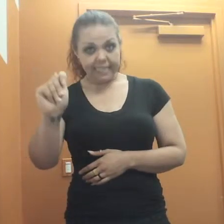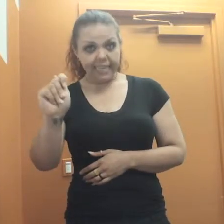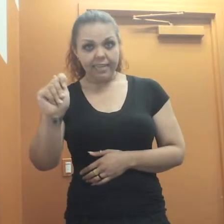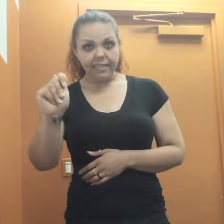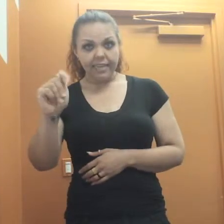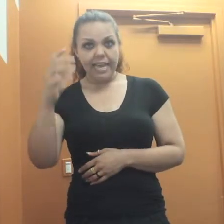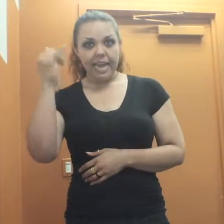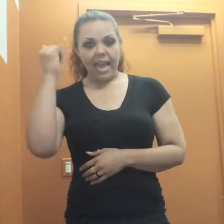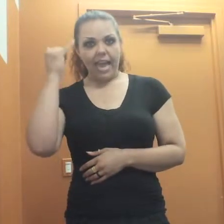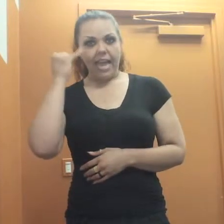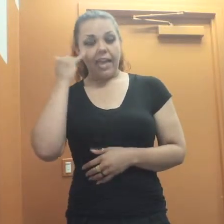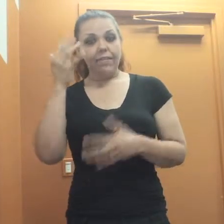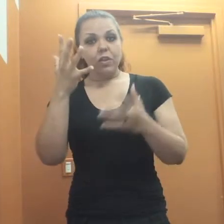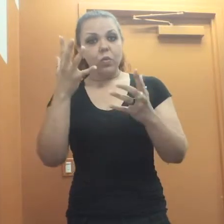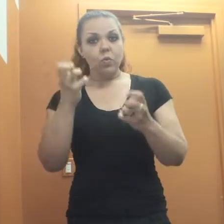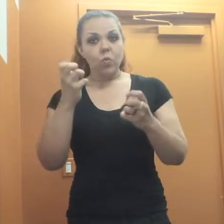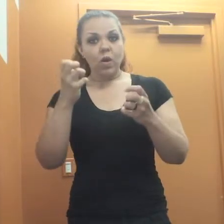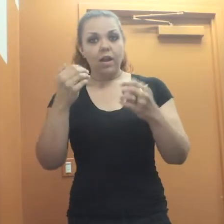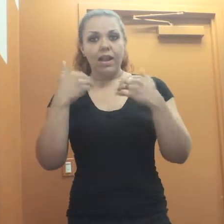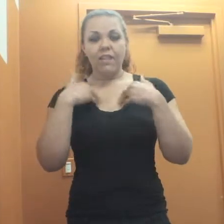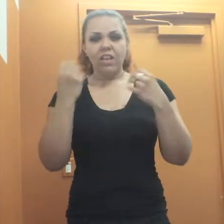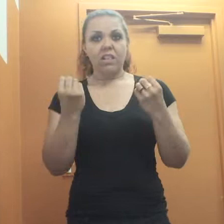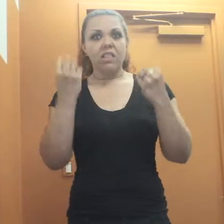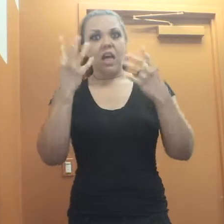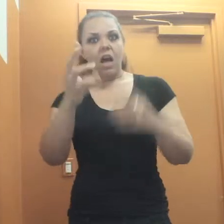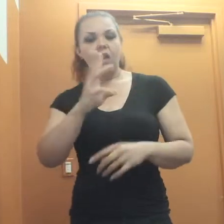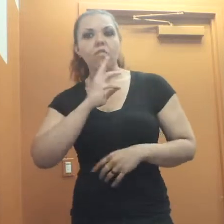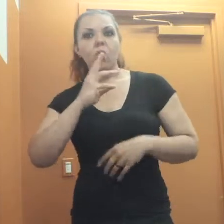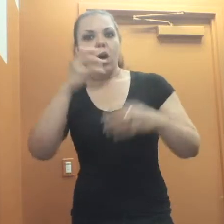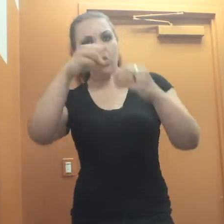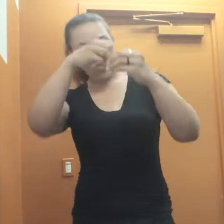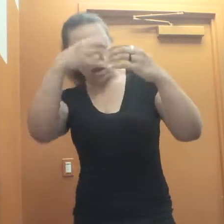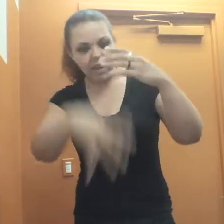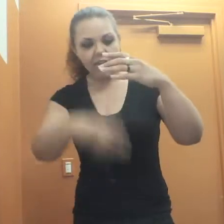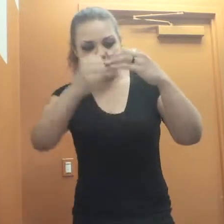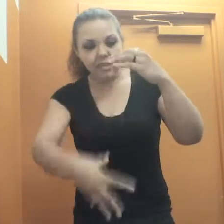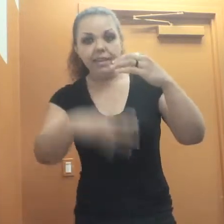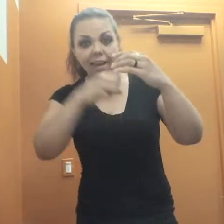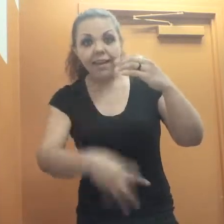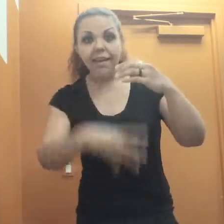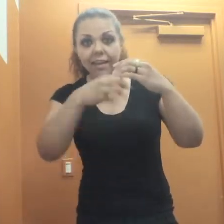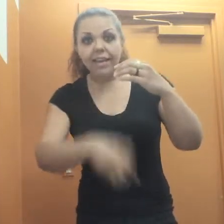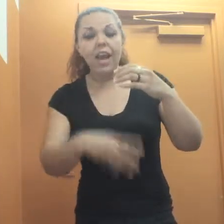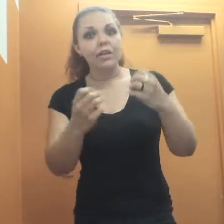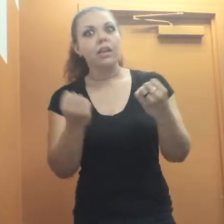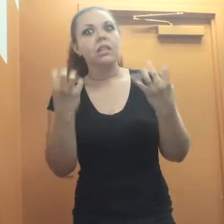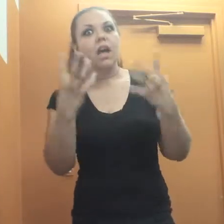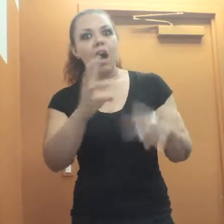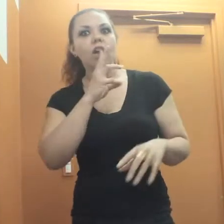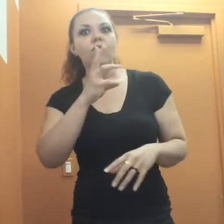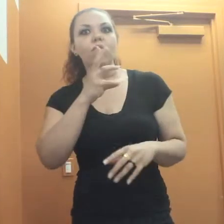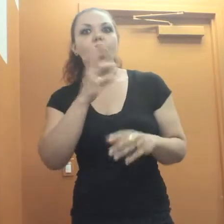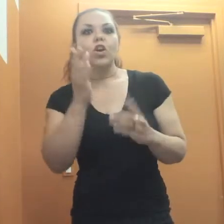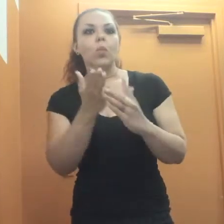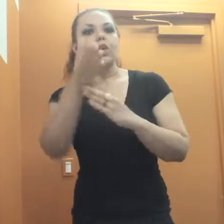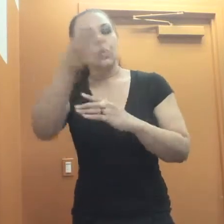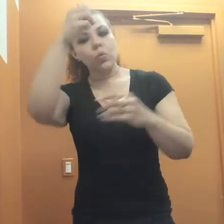want to run a lot of water, then there's a lot of water going through the faucet. The same thing goes with the heart. When you